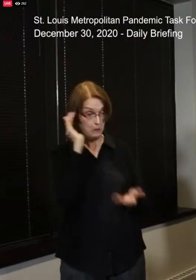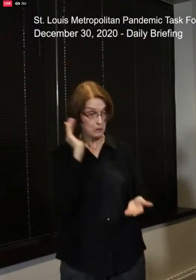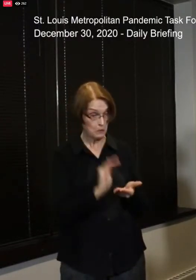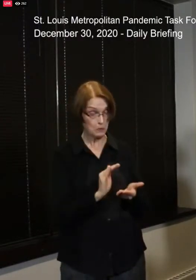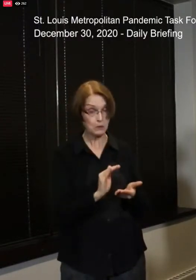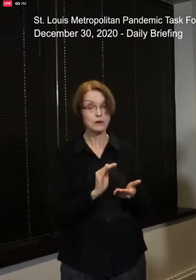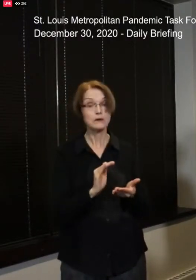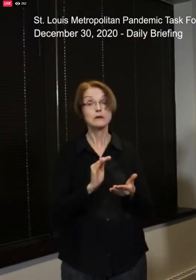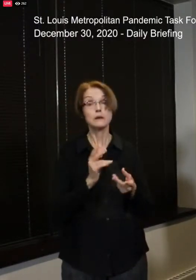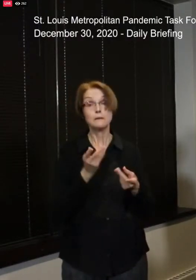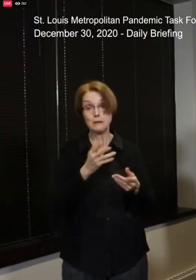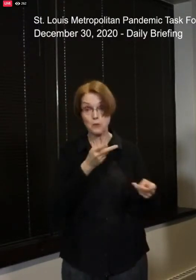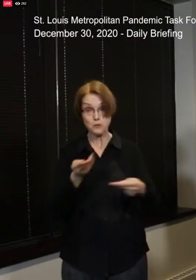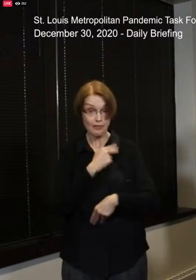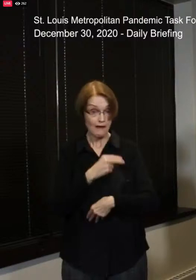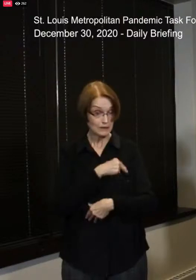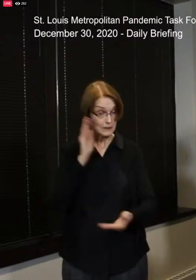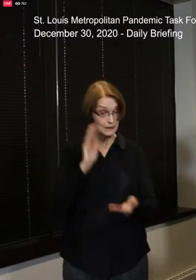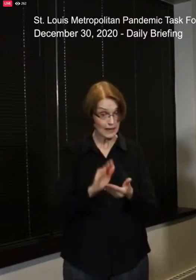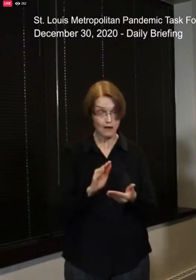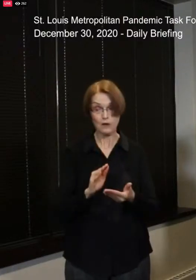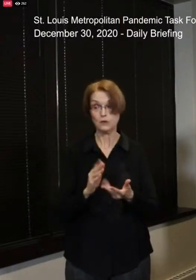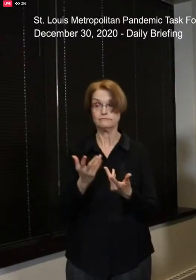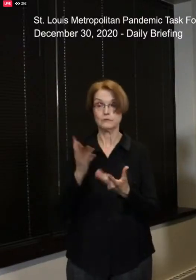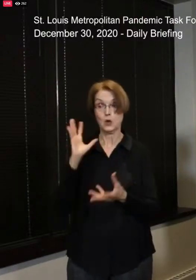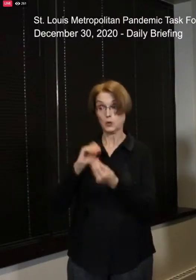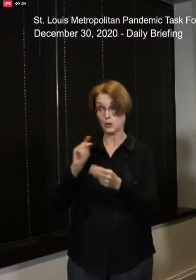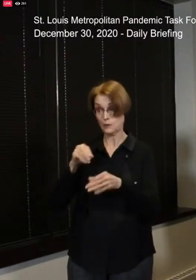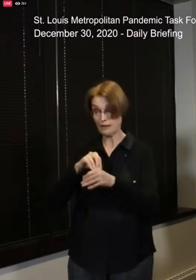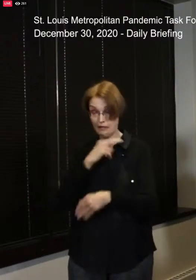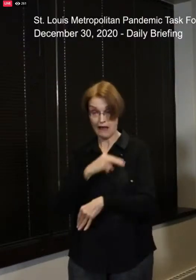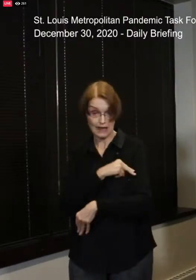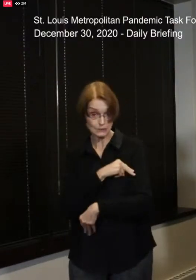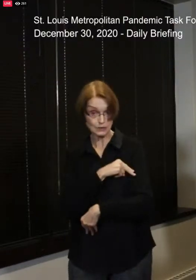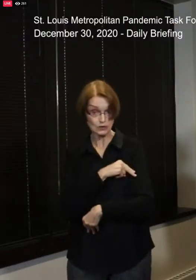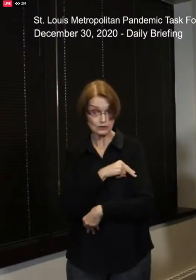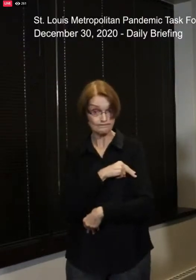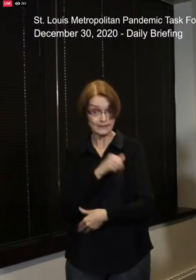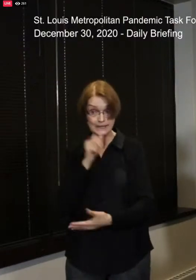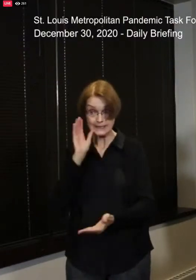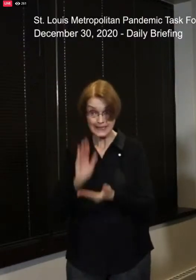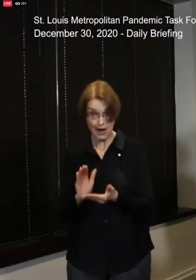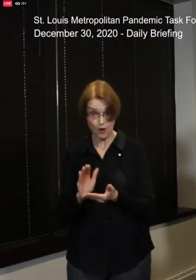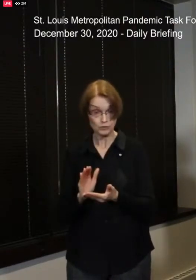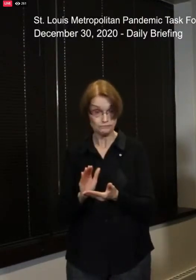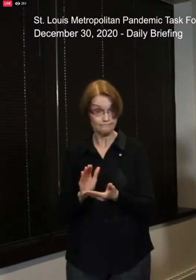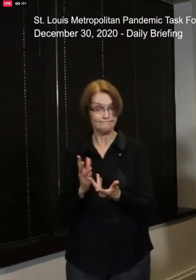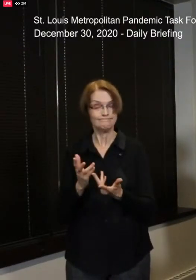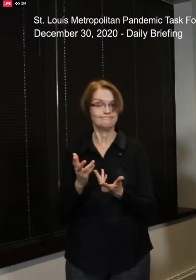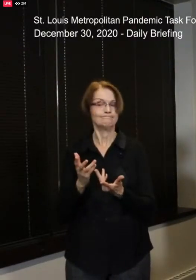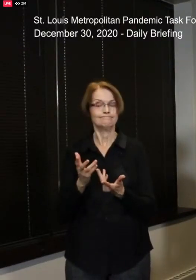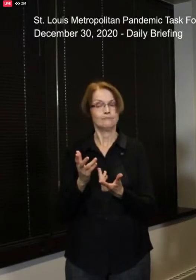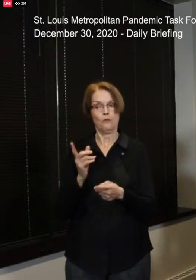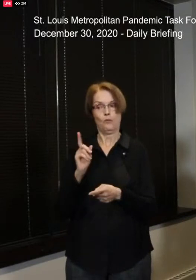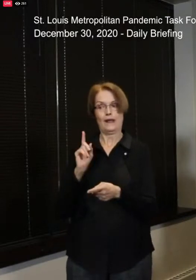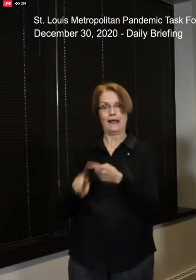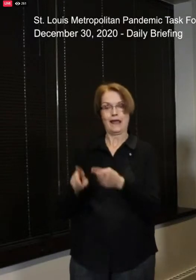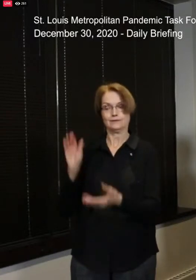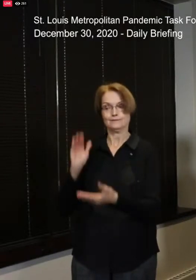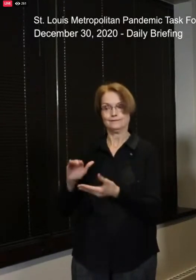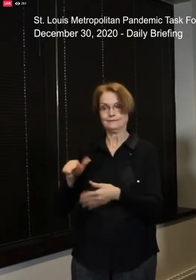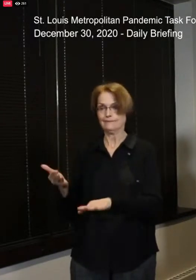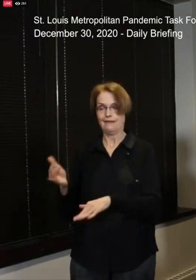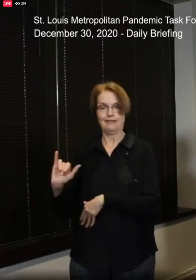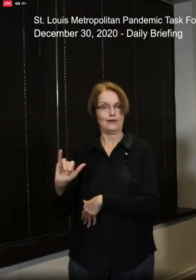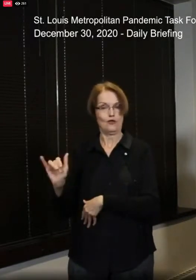hospitalizations down, it'll be very difficult to get those number of deaths down as well, as you heard Natalie talk about all of the